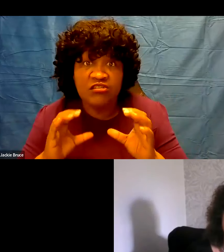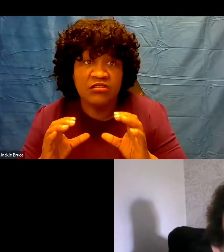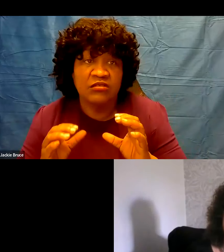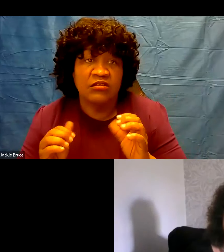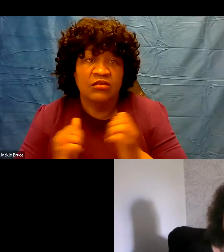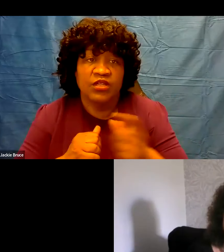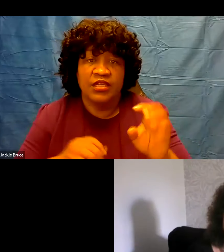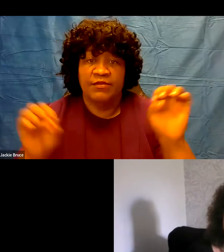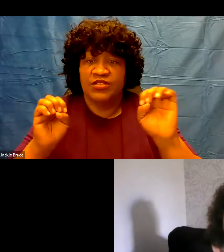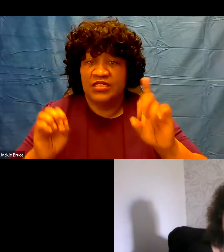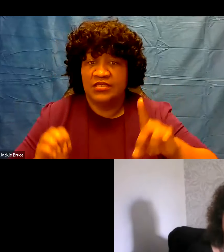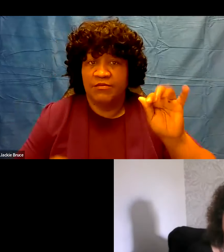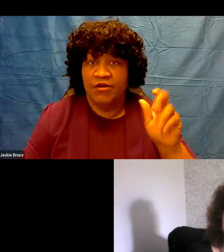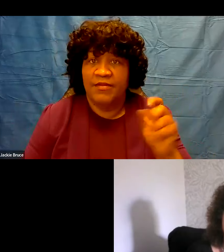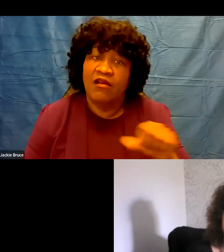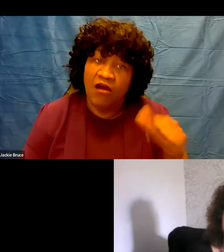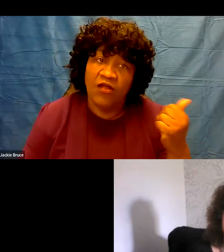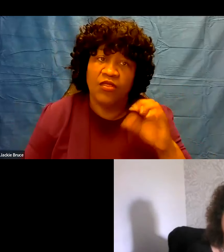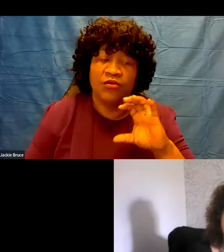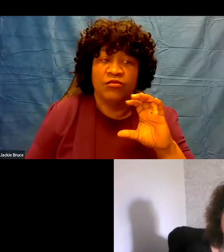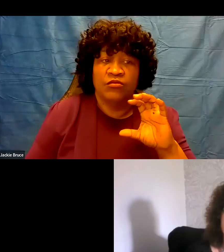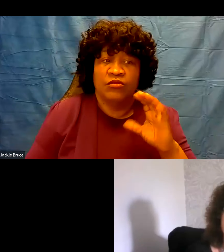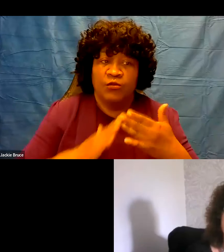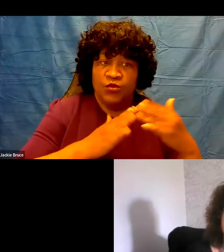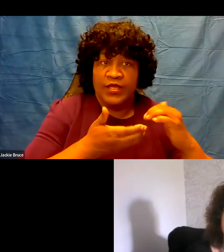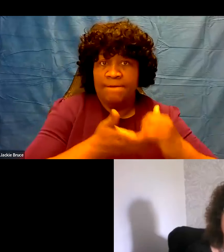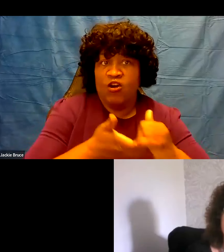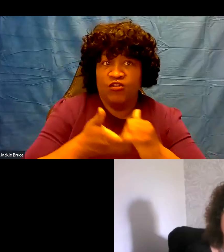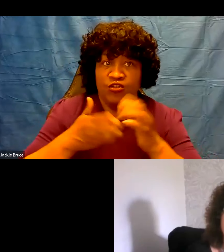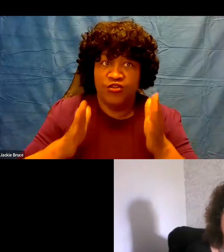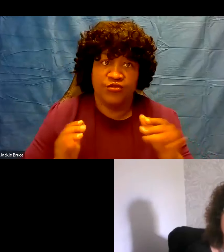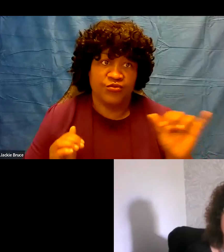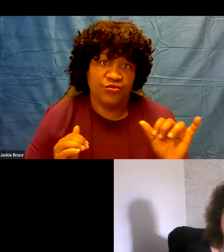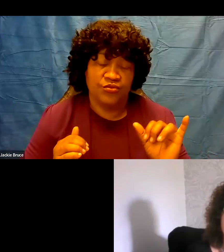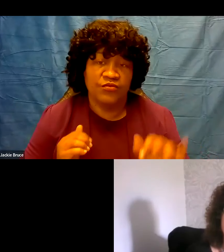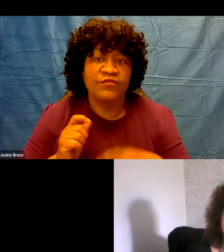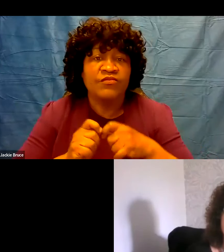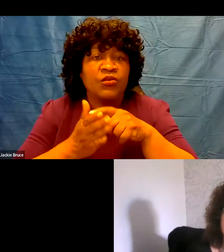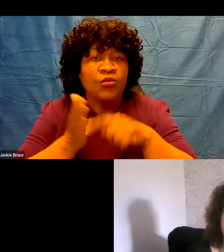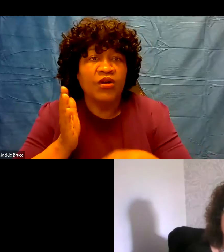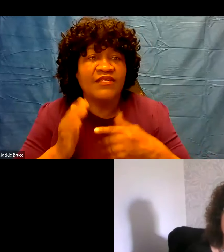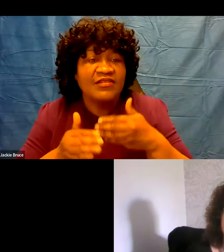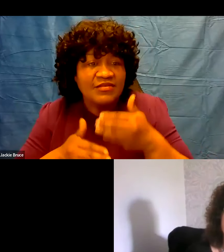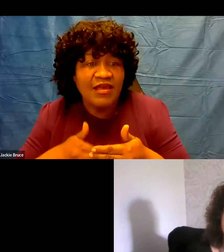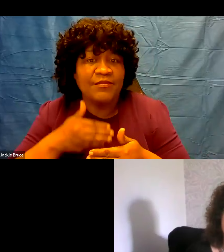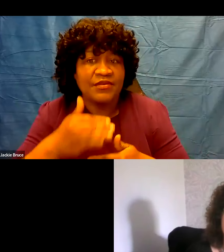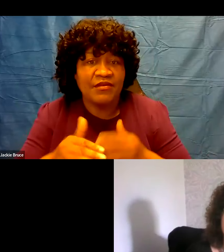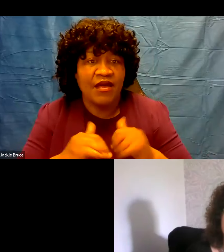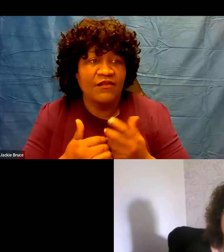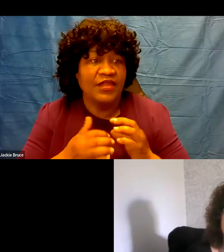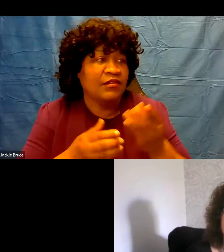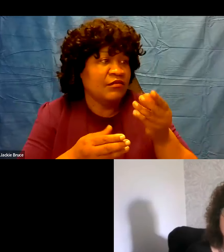emergency departments and other community partners about what the steps are to connect folks